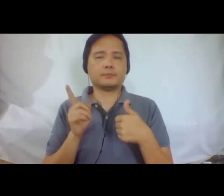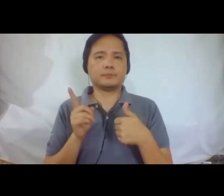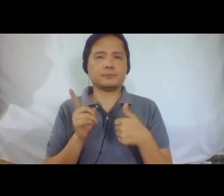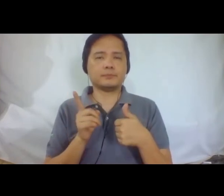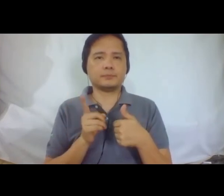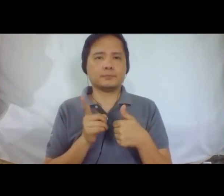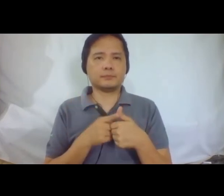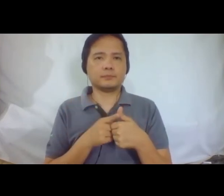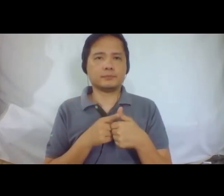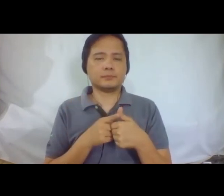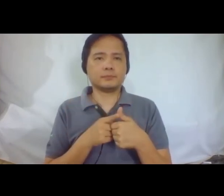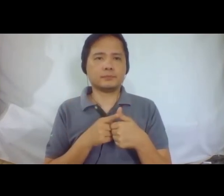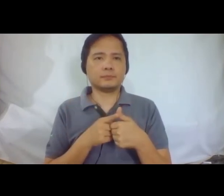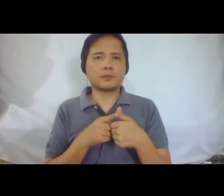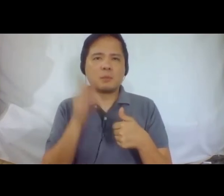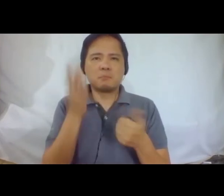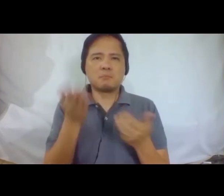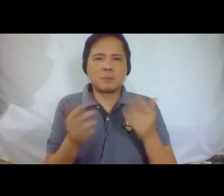let me put it in the chat.